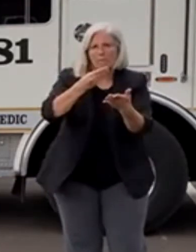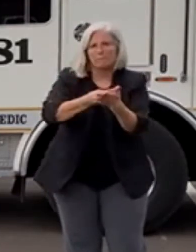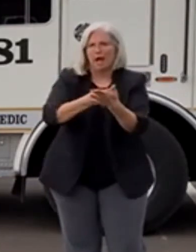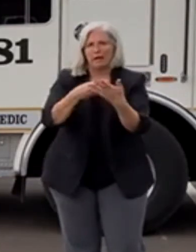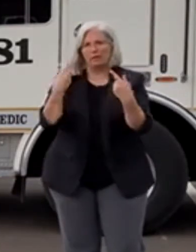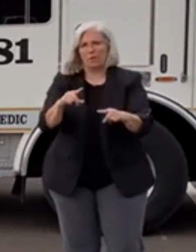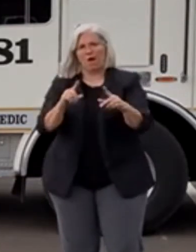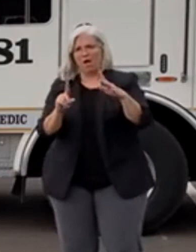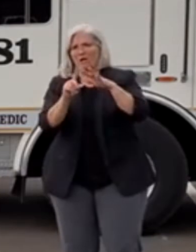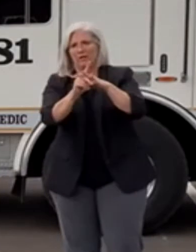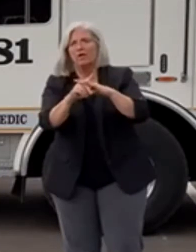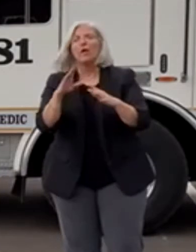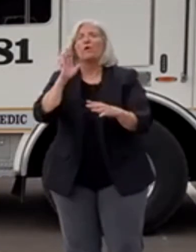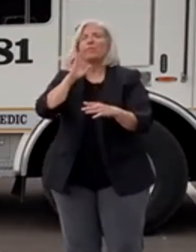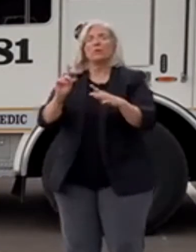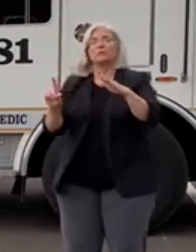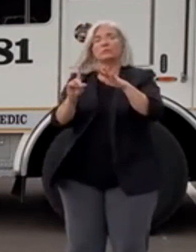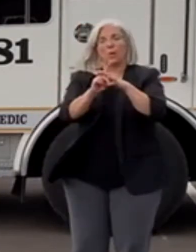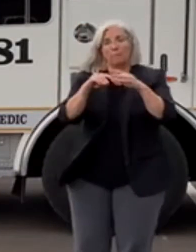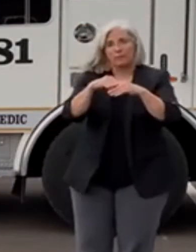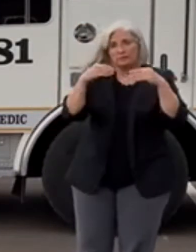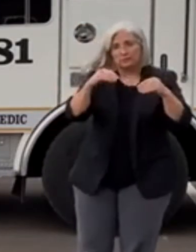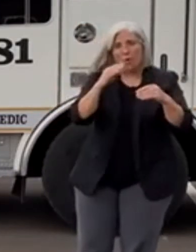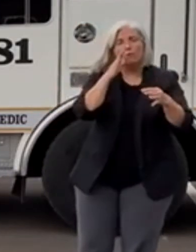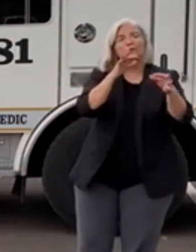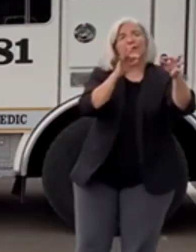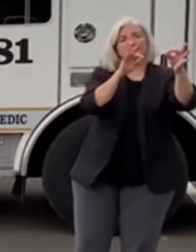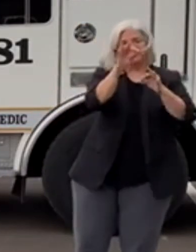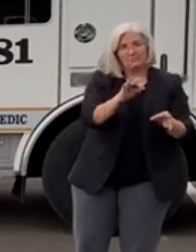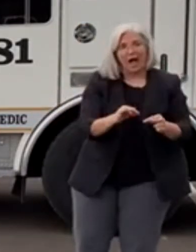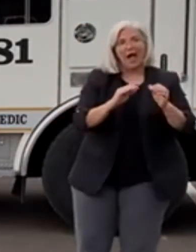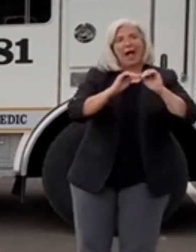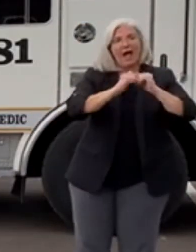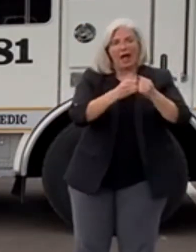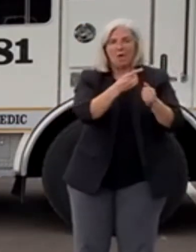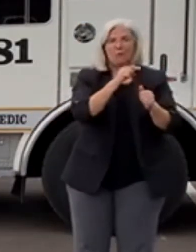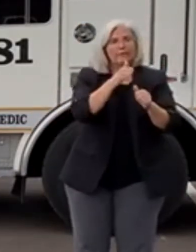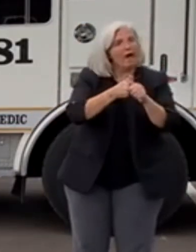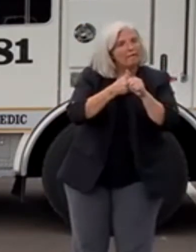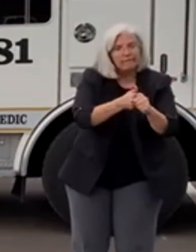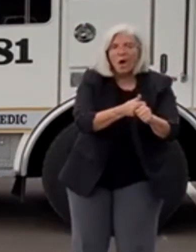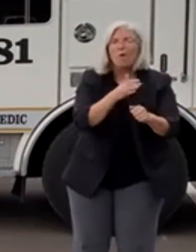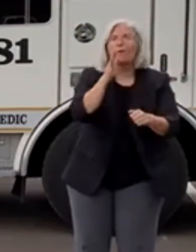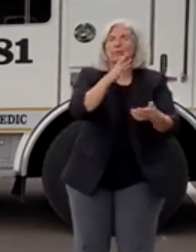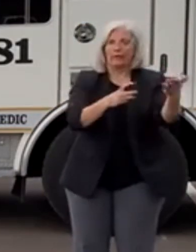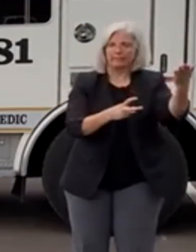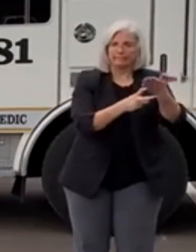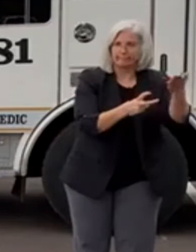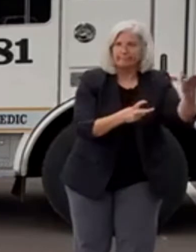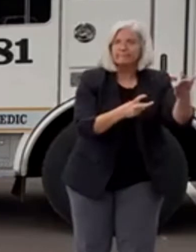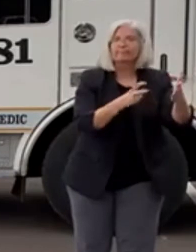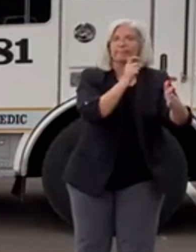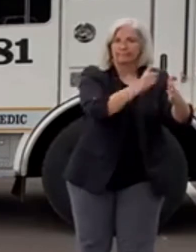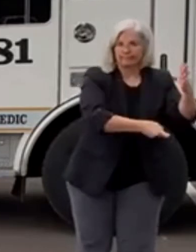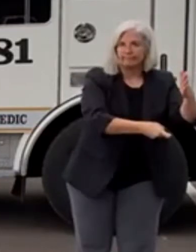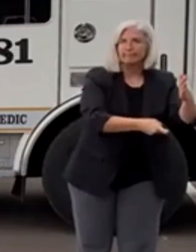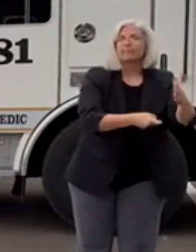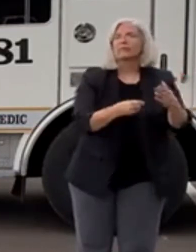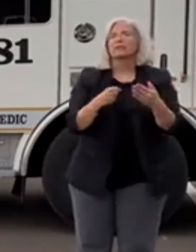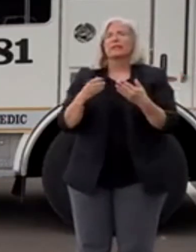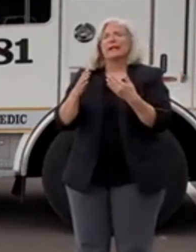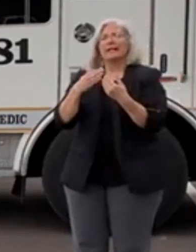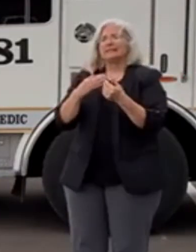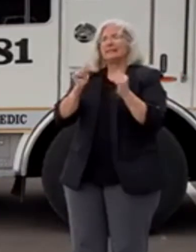appropriate instructions on how to pay that fine. And in addition, our enforcement officers will be easily identifiable. They will